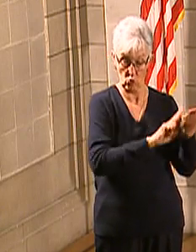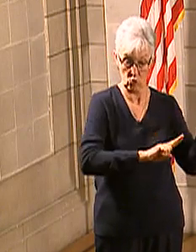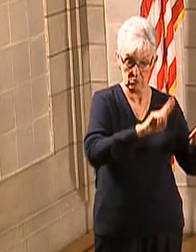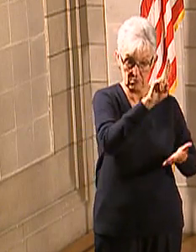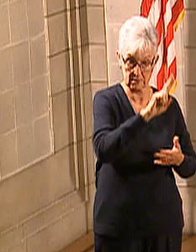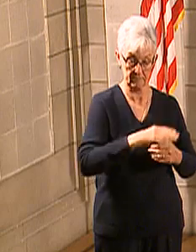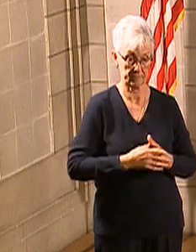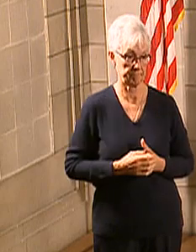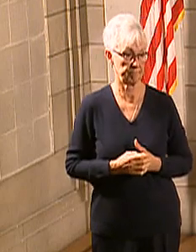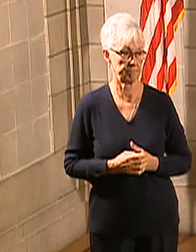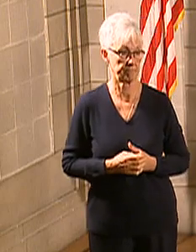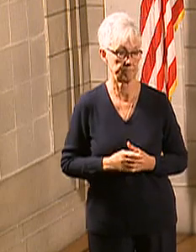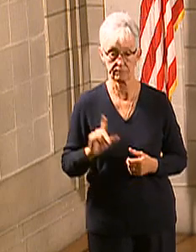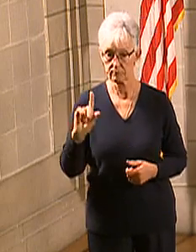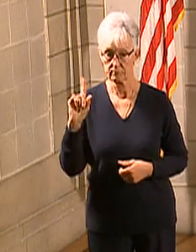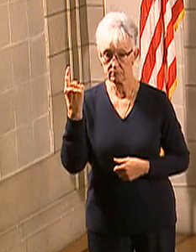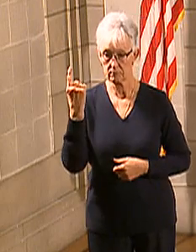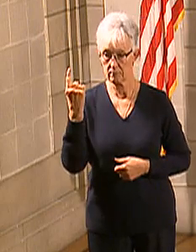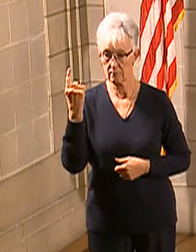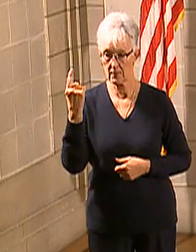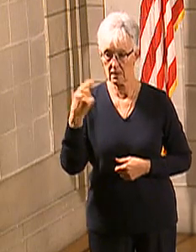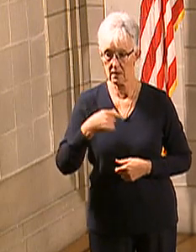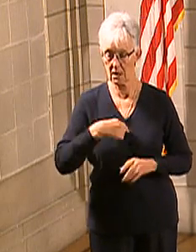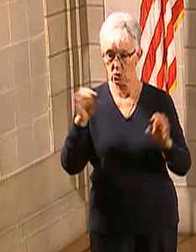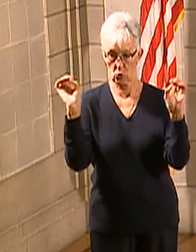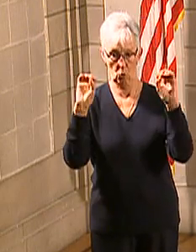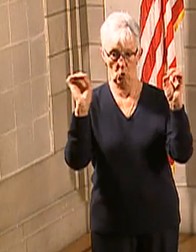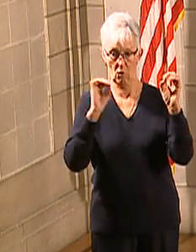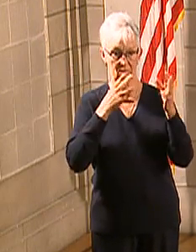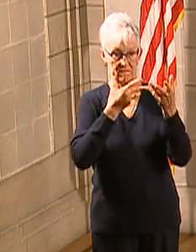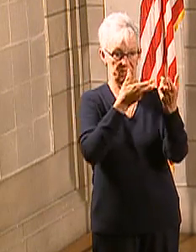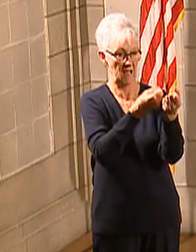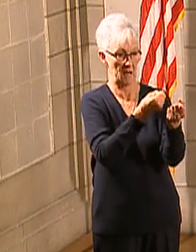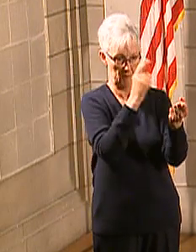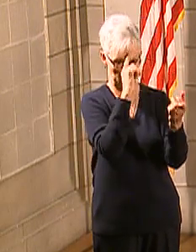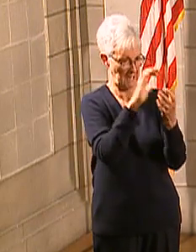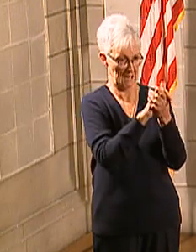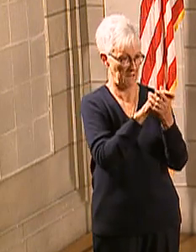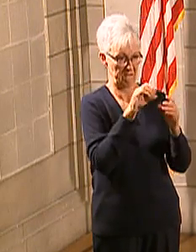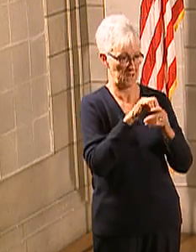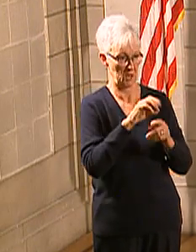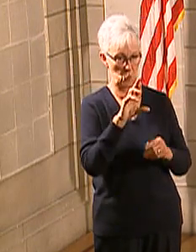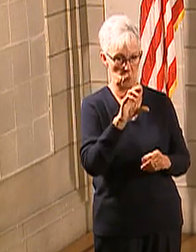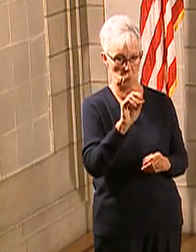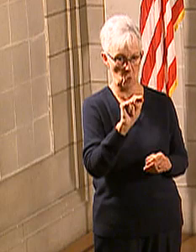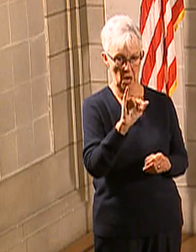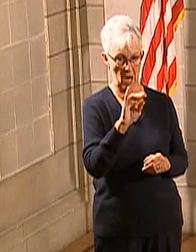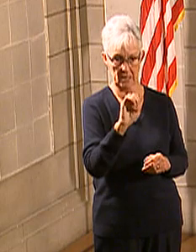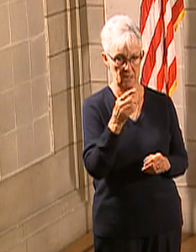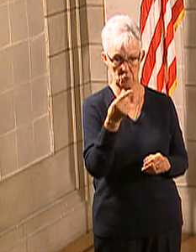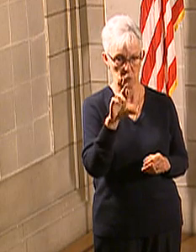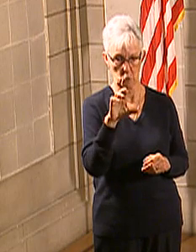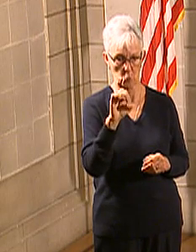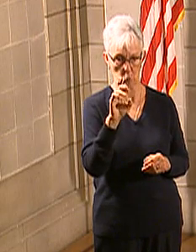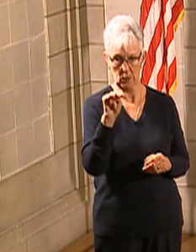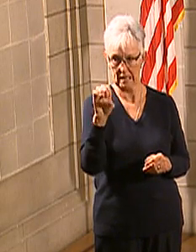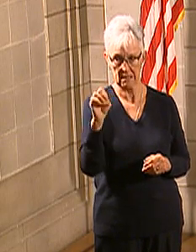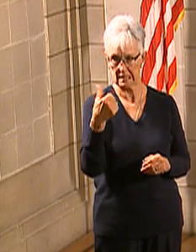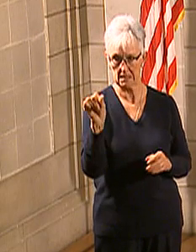the university? And, well, first of all, like I said, I have no faith in Ronnie Green anymore. And so that is obviously